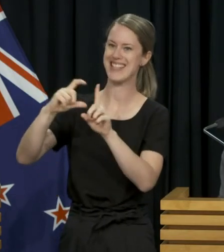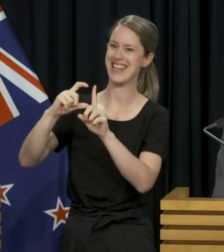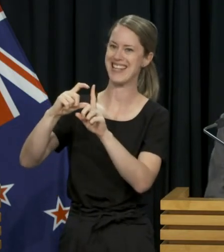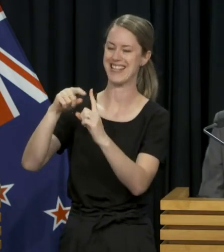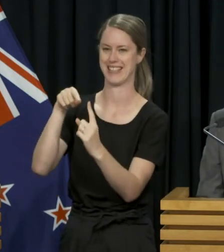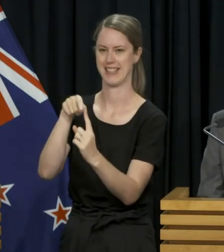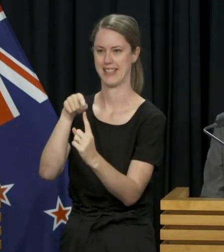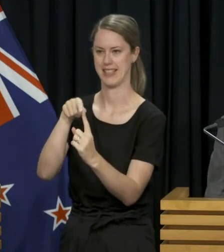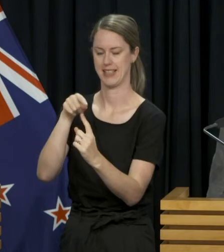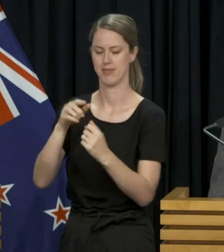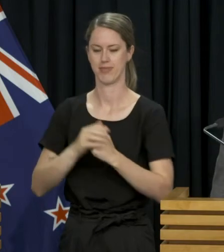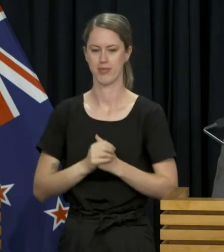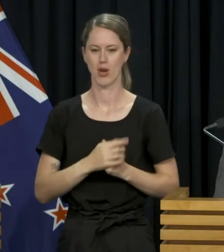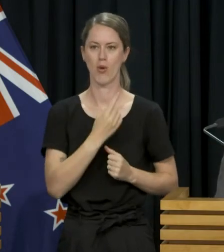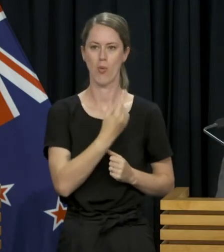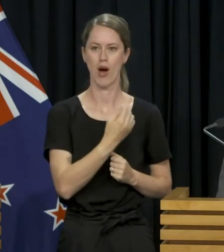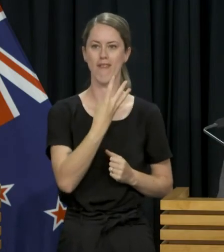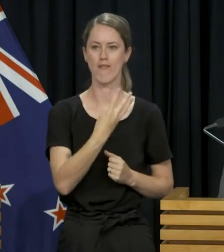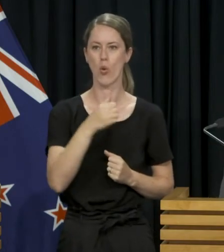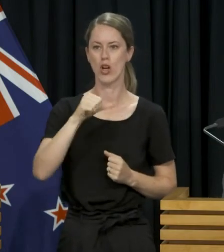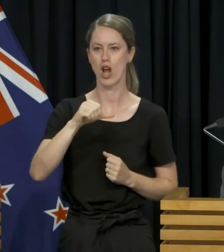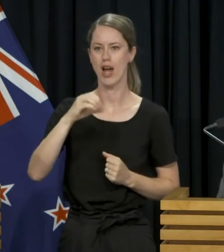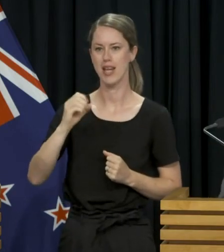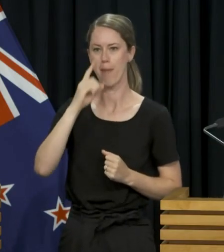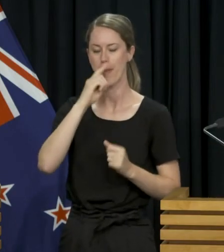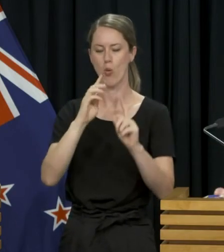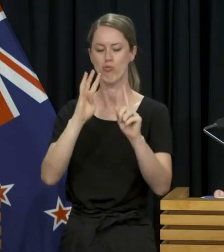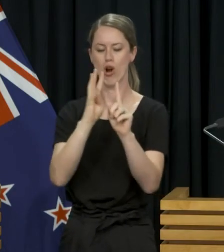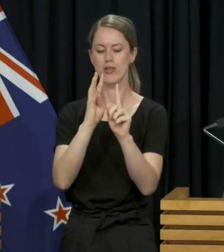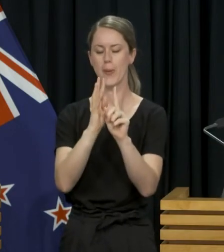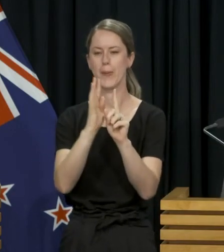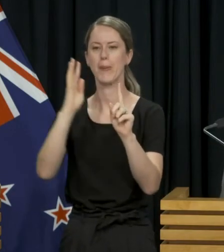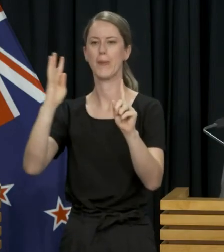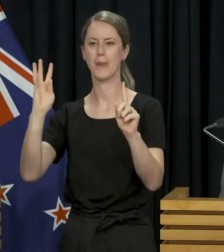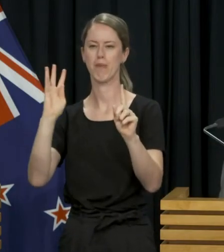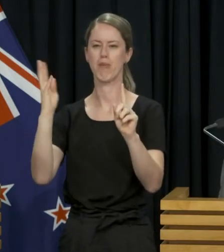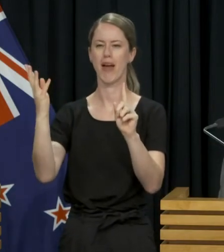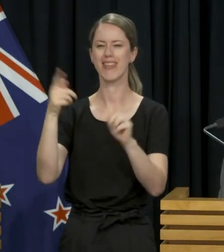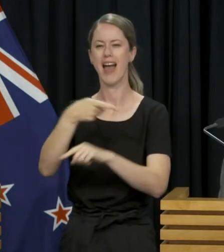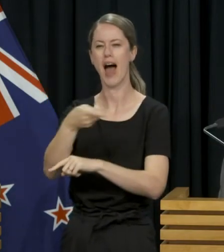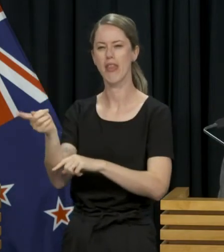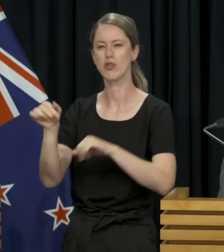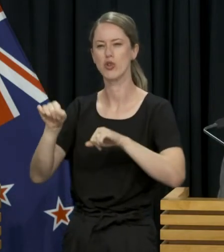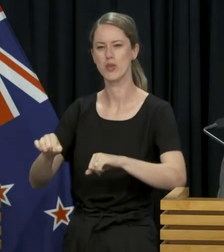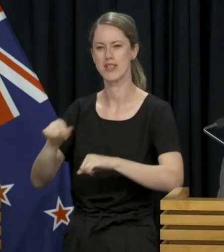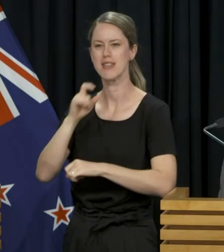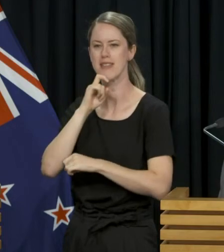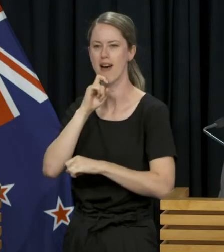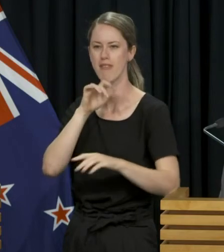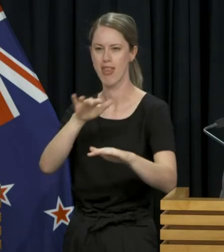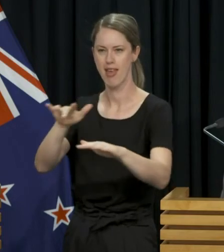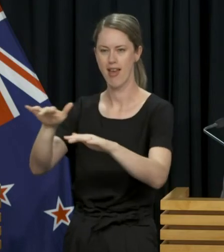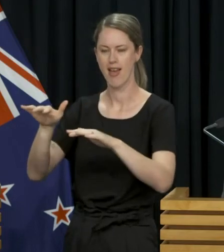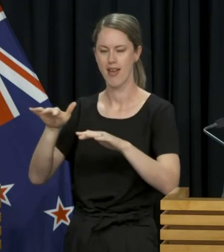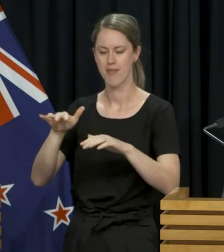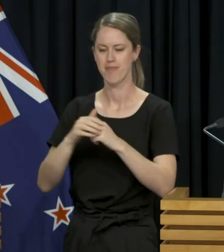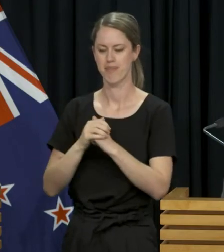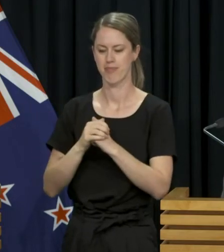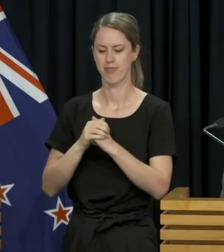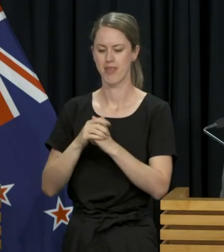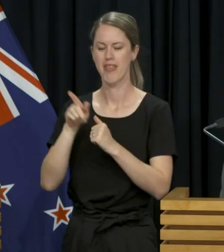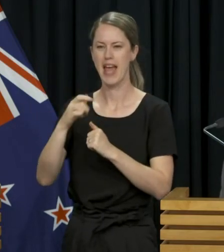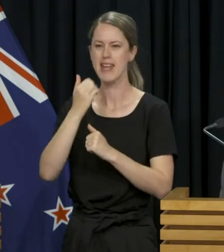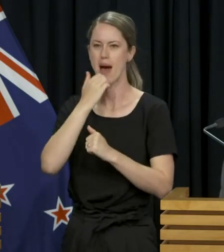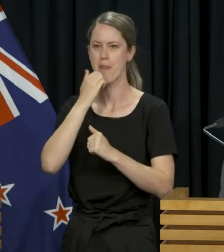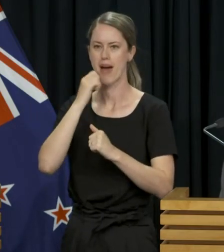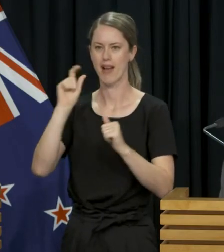are 1,490 casual plus contacts who are the other students and staff at the college. This is a slight drop from yesterday,